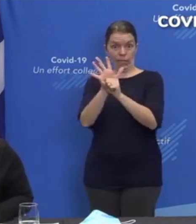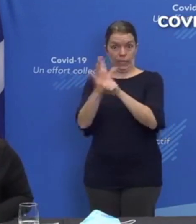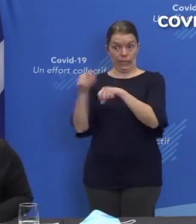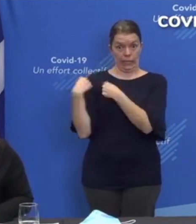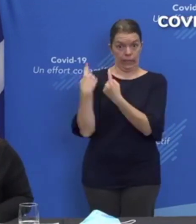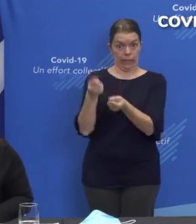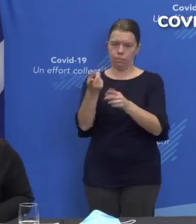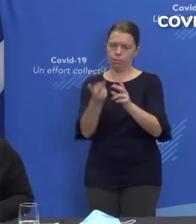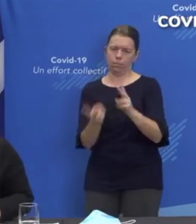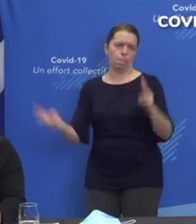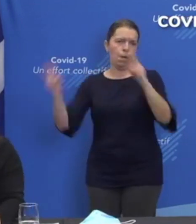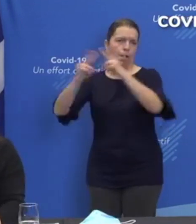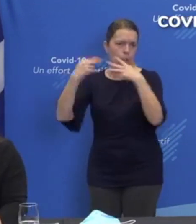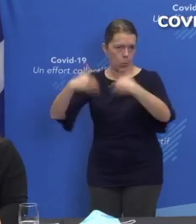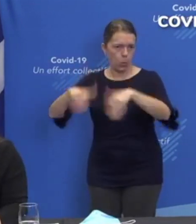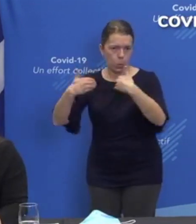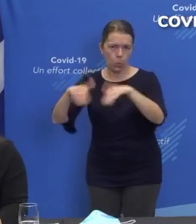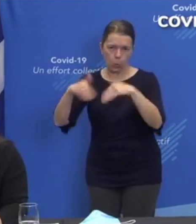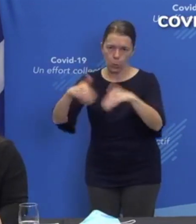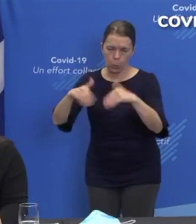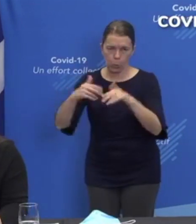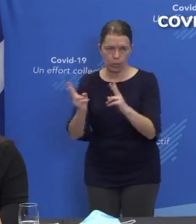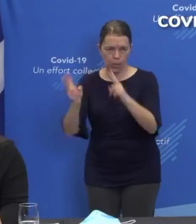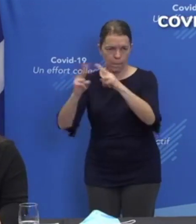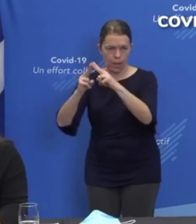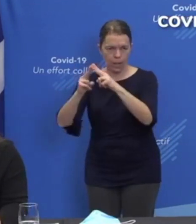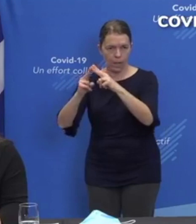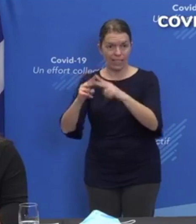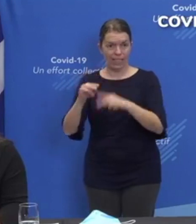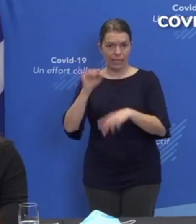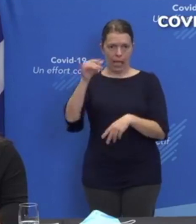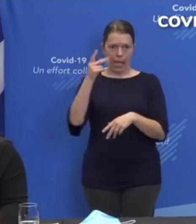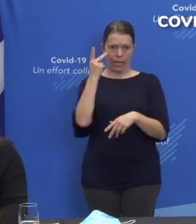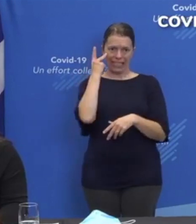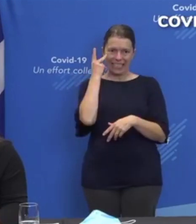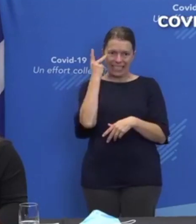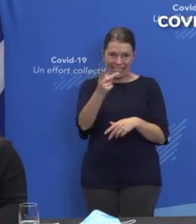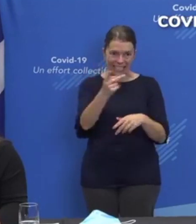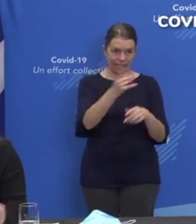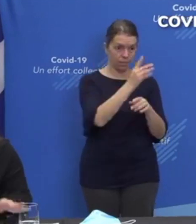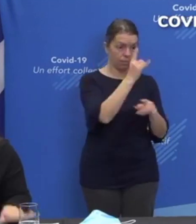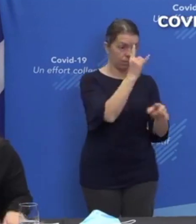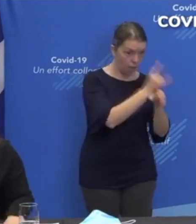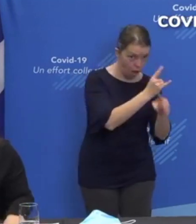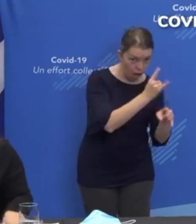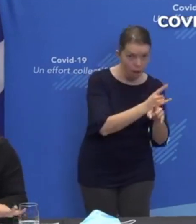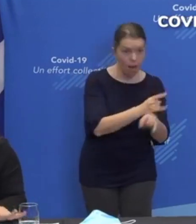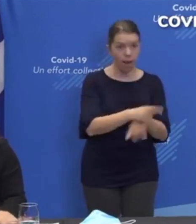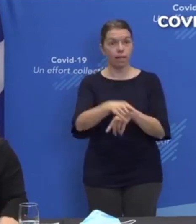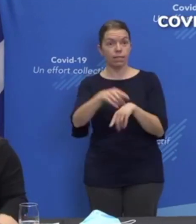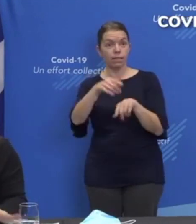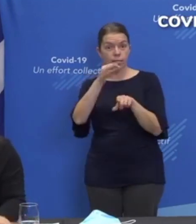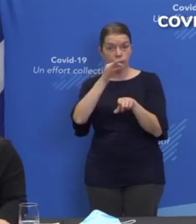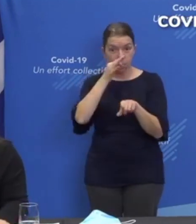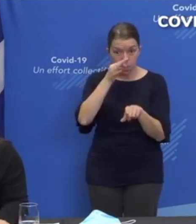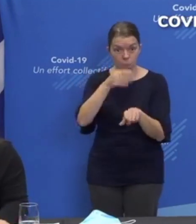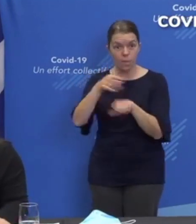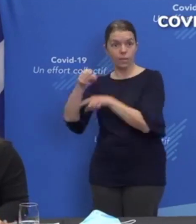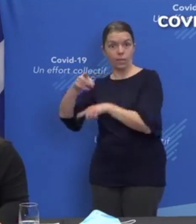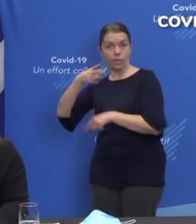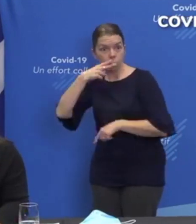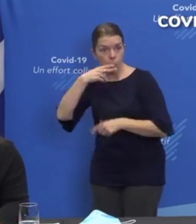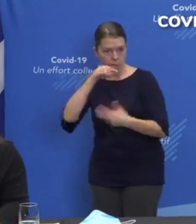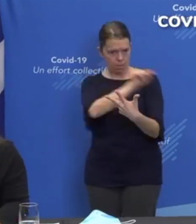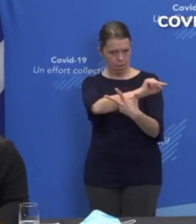tobacco and for the consumption of cannabis in the population. So we know that the pandemic is